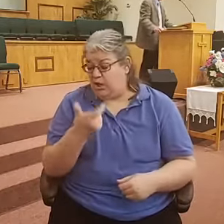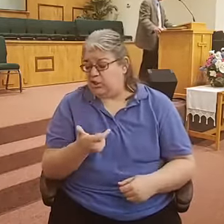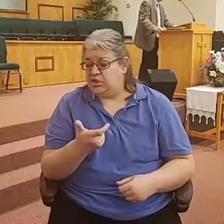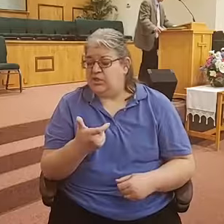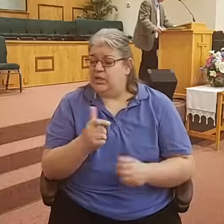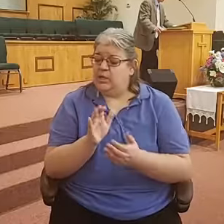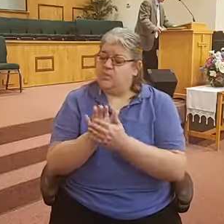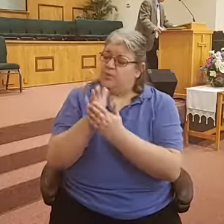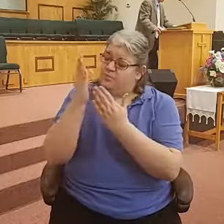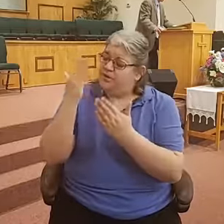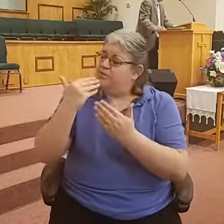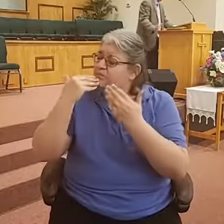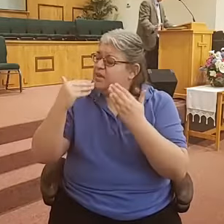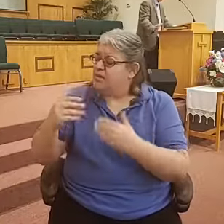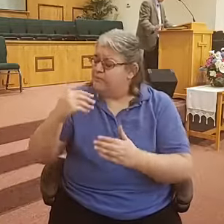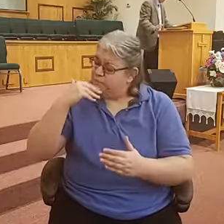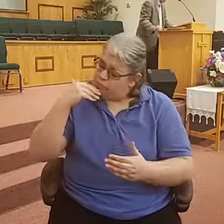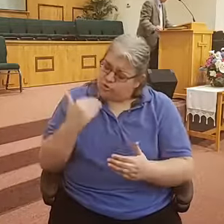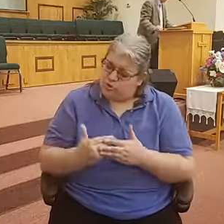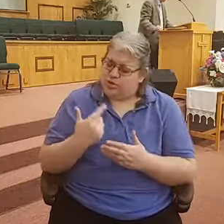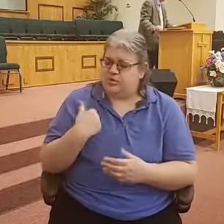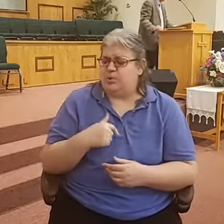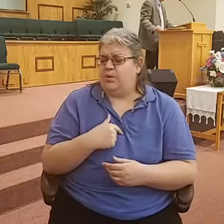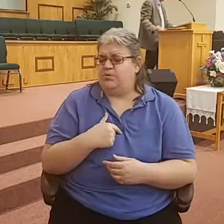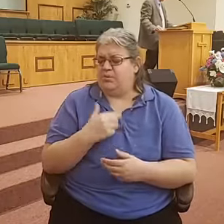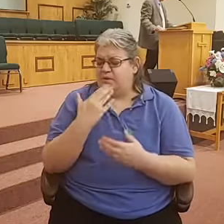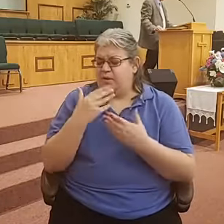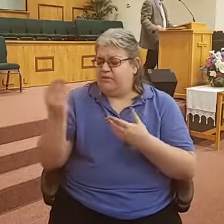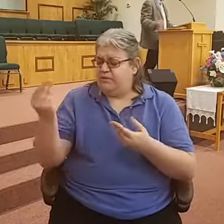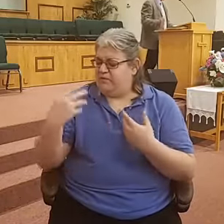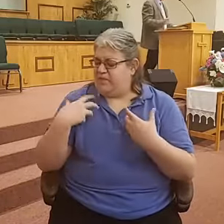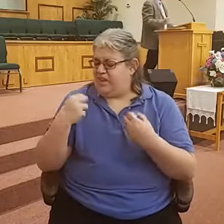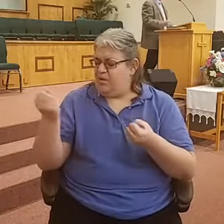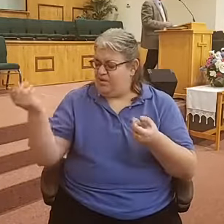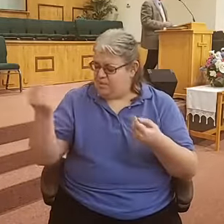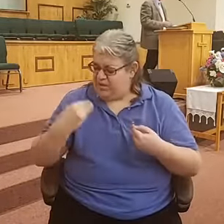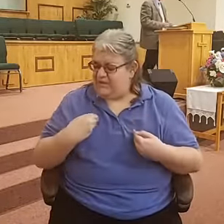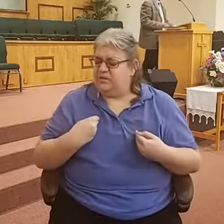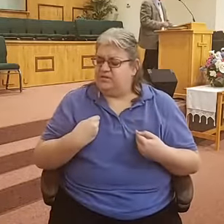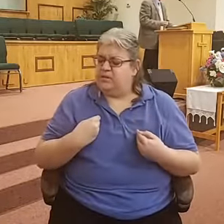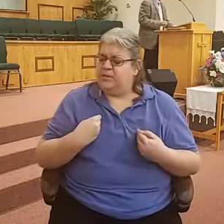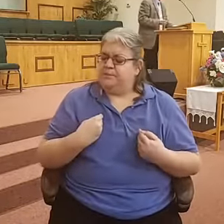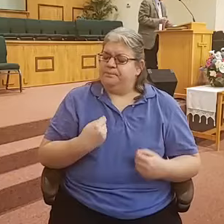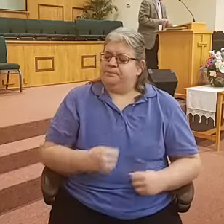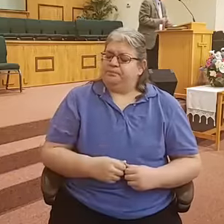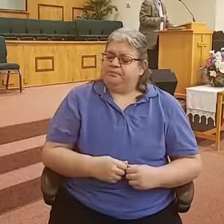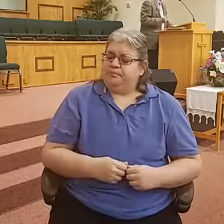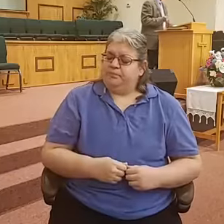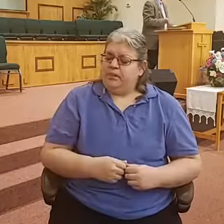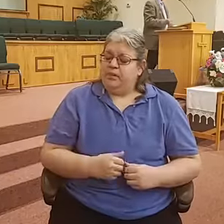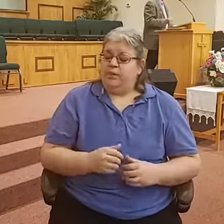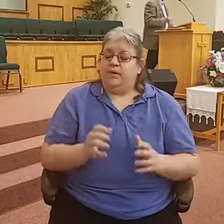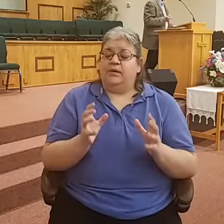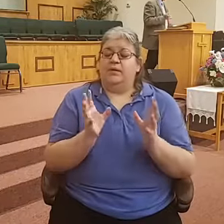thank you for your goodness to us, for the health you have given us. And may you meet with us again, Lord, as we assembled